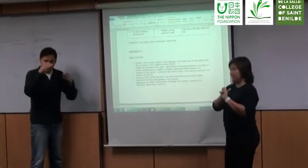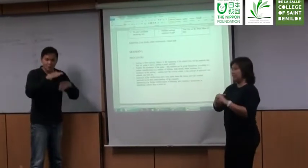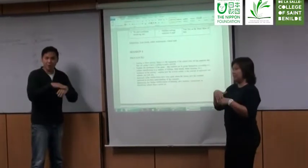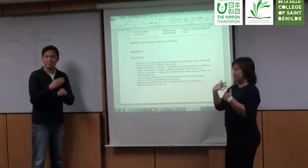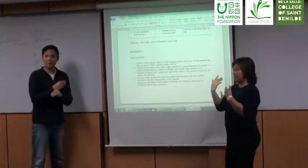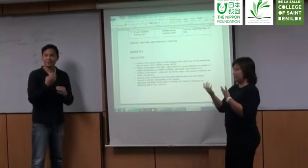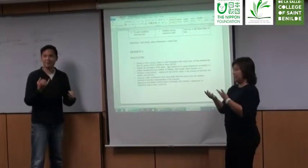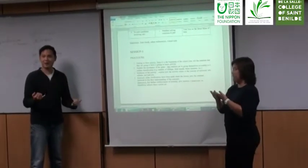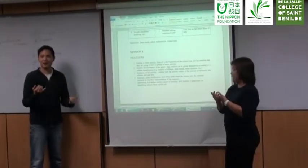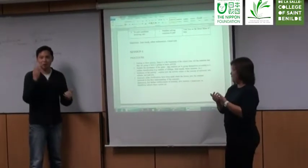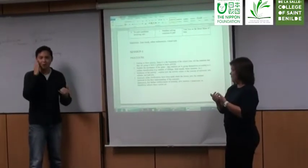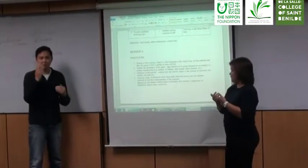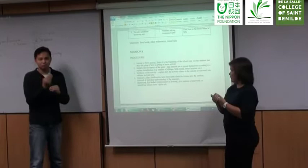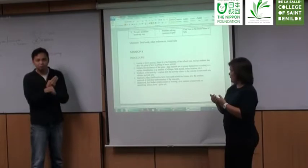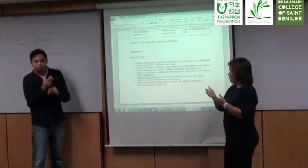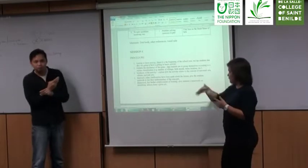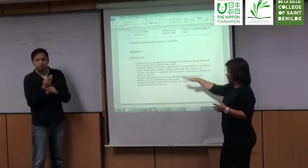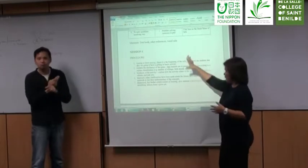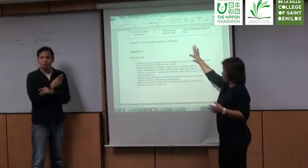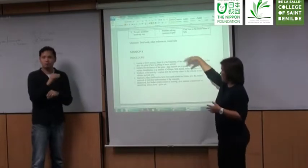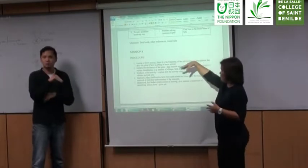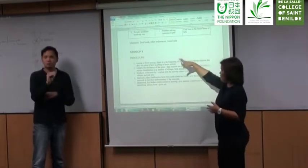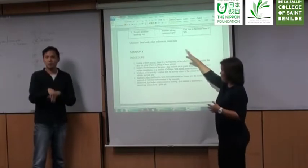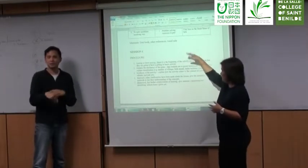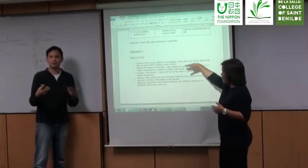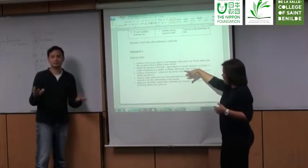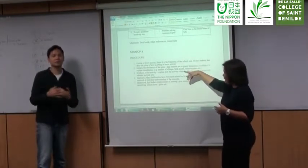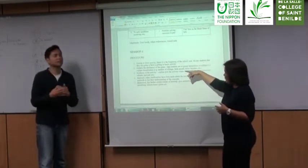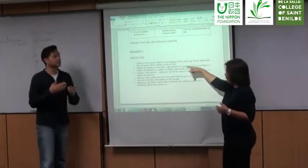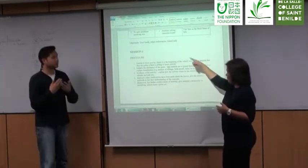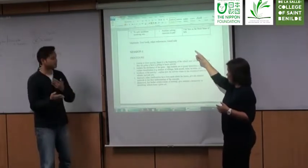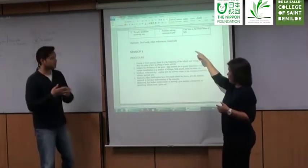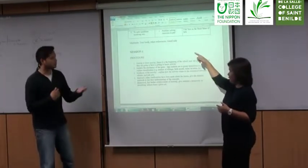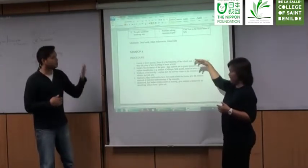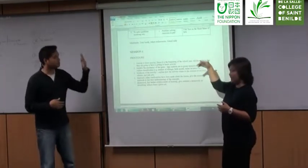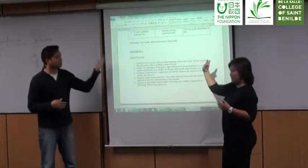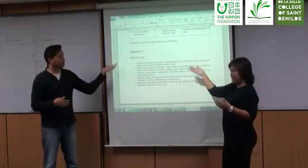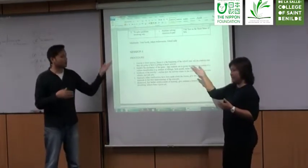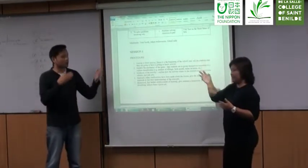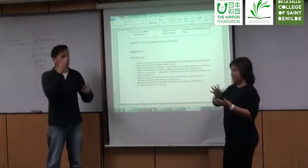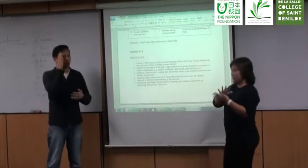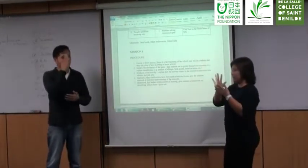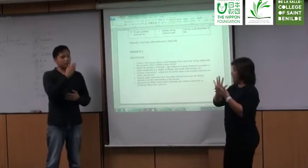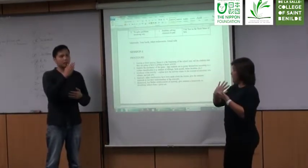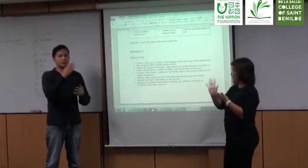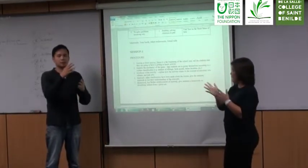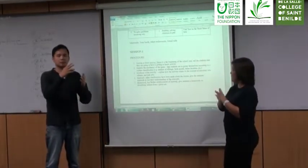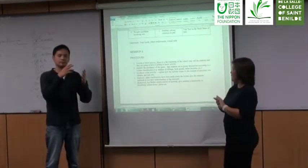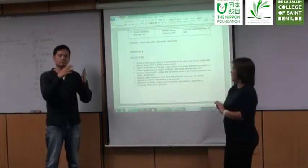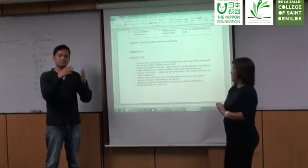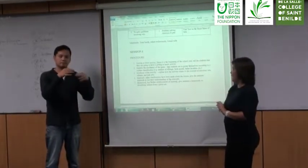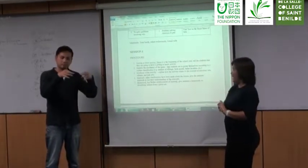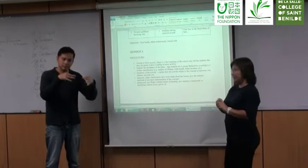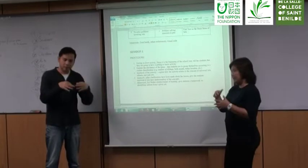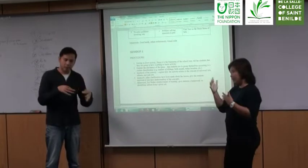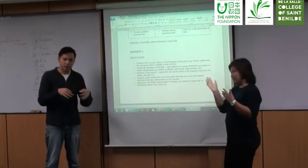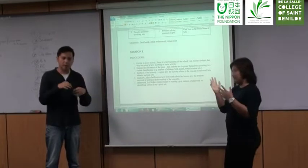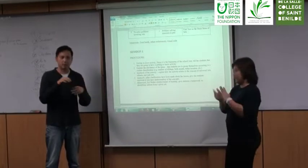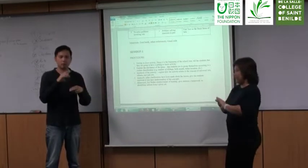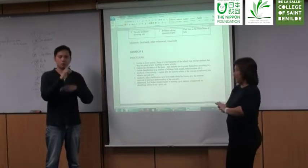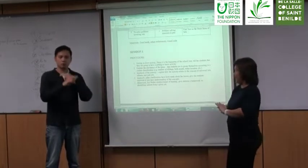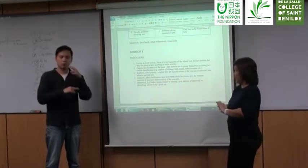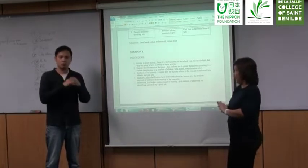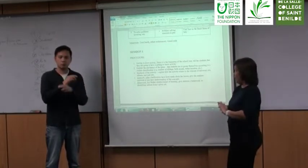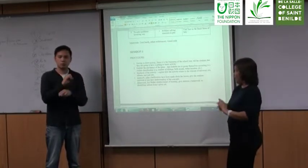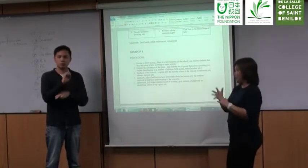lecture. So giving the definitions of the sets, universal sets, and the null